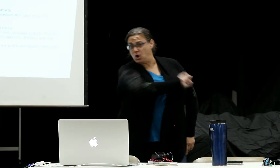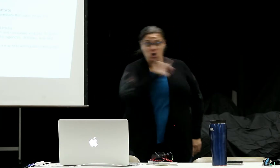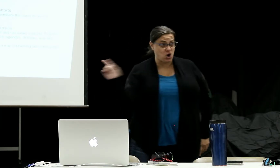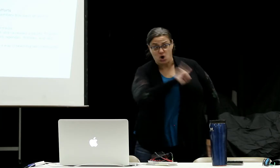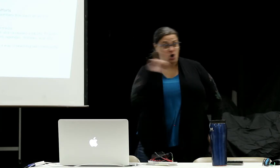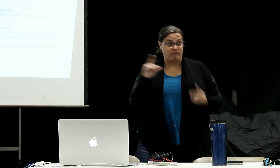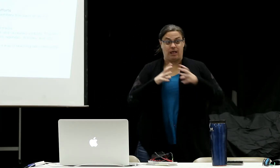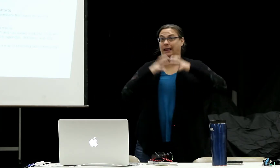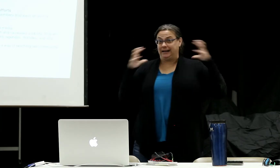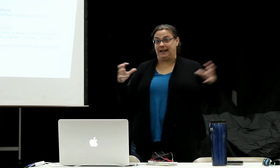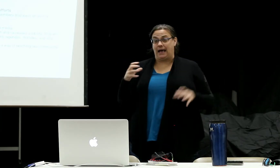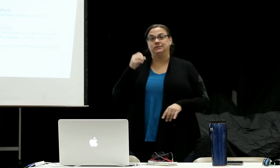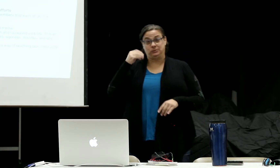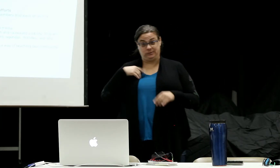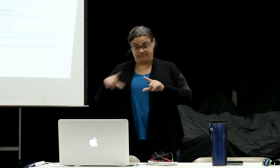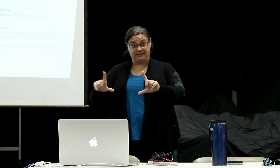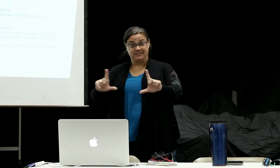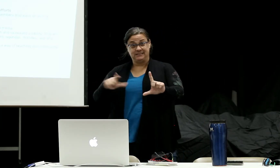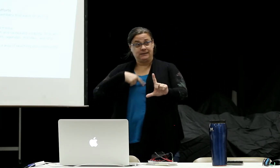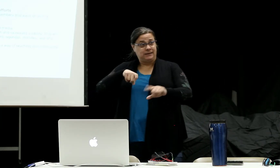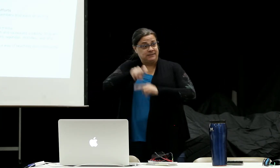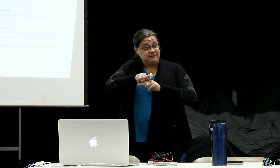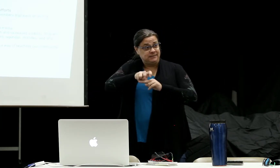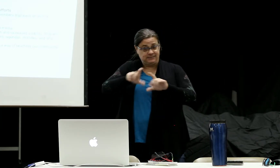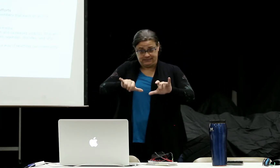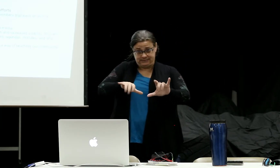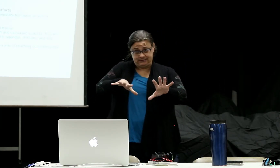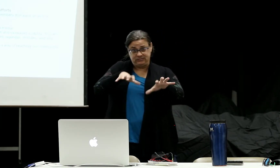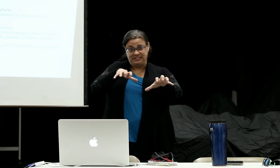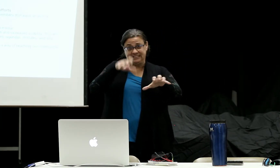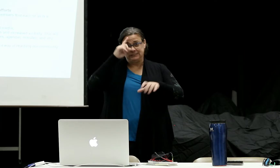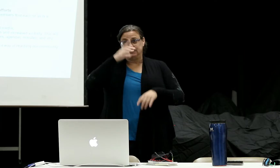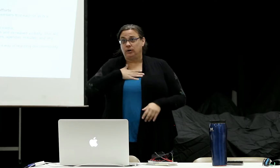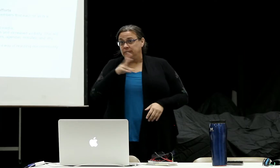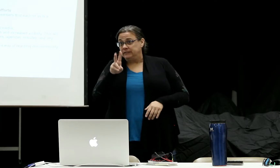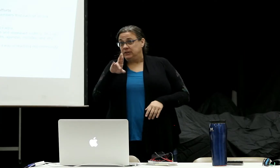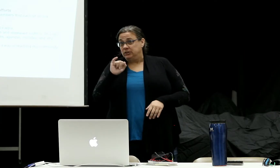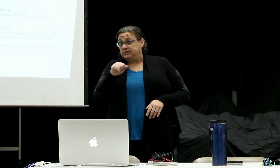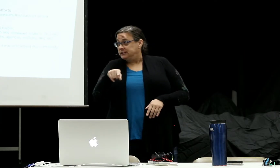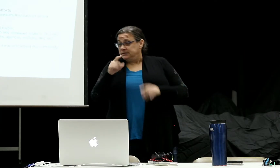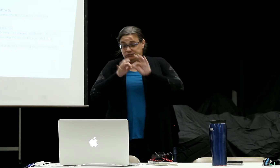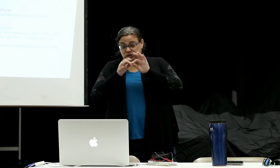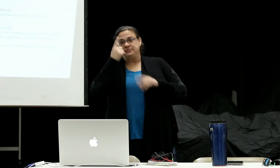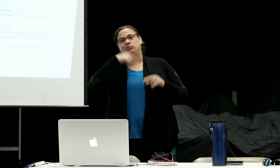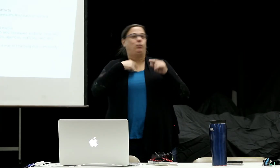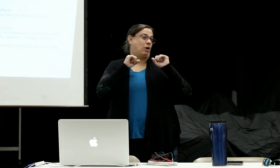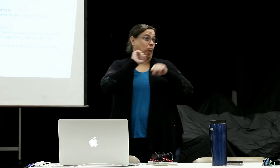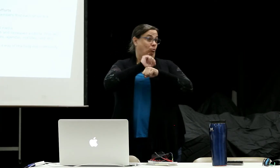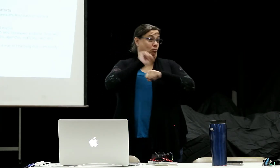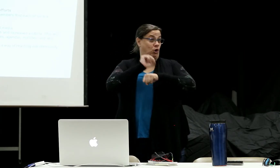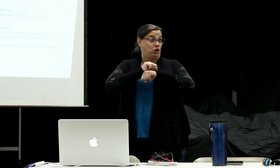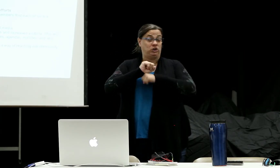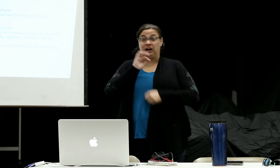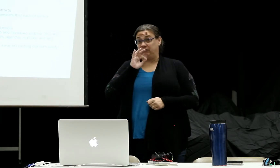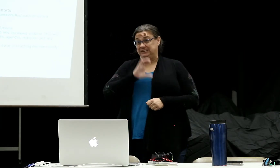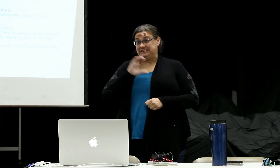they may not be very serious, but if there's something serious happening and I have to sit and look at an iPad, if the VRI has froze, so I work